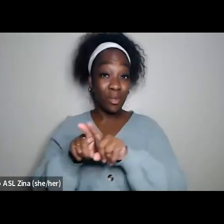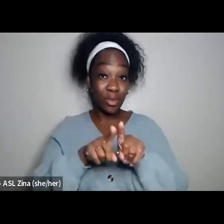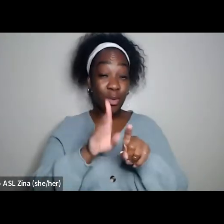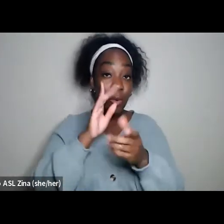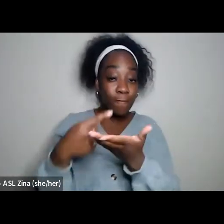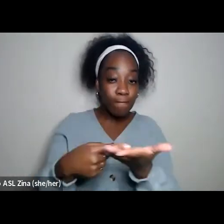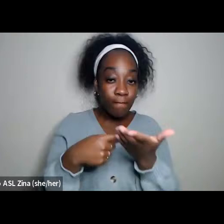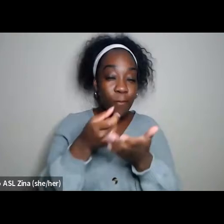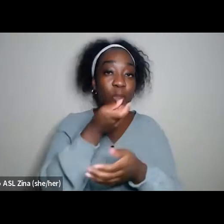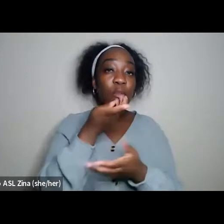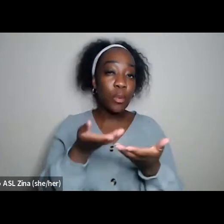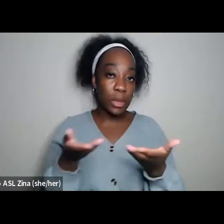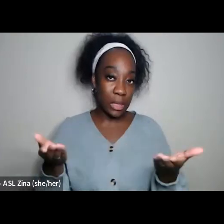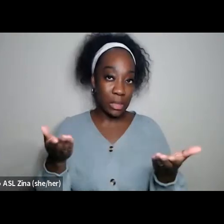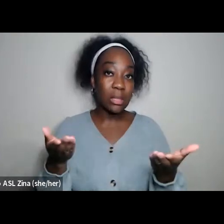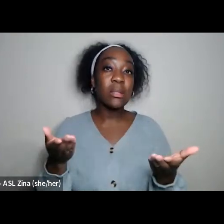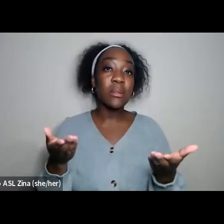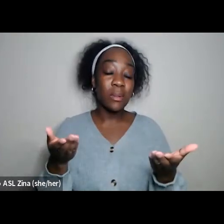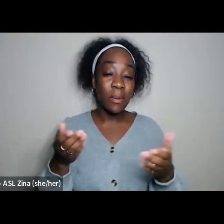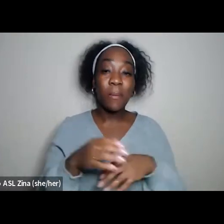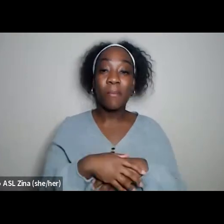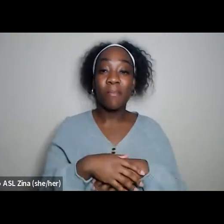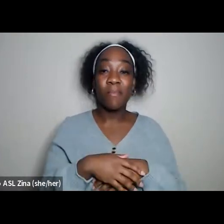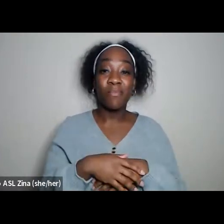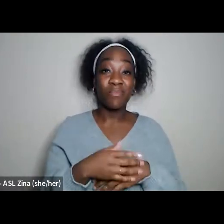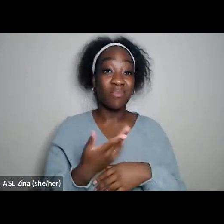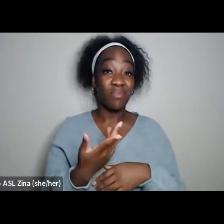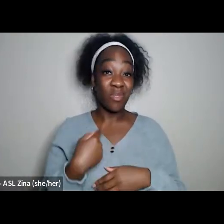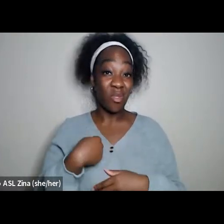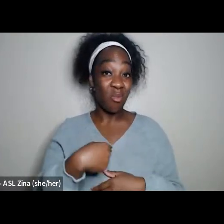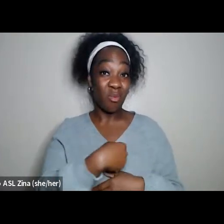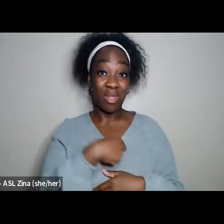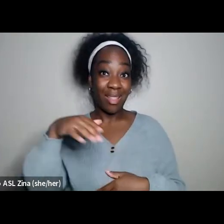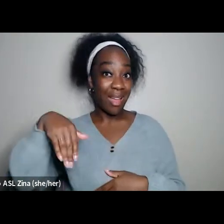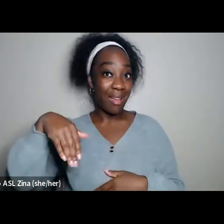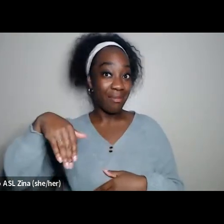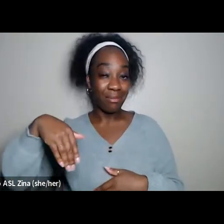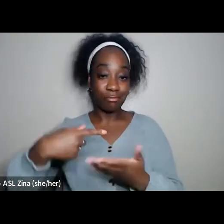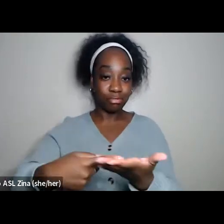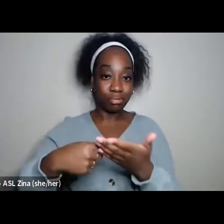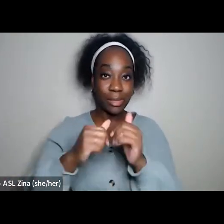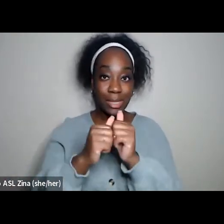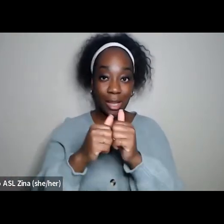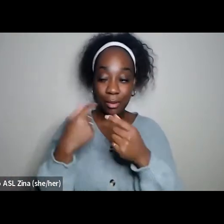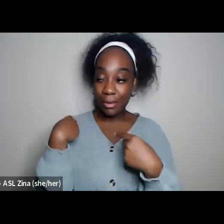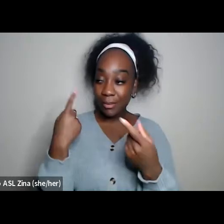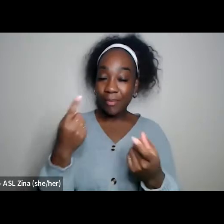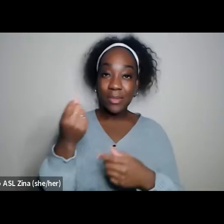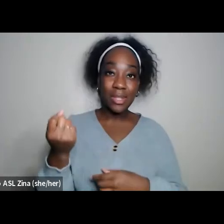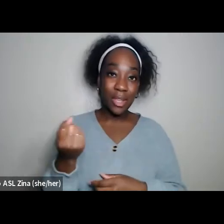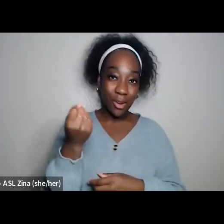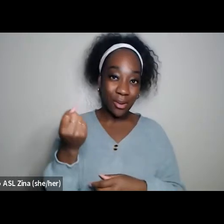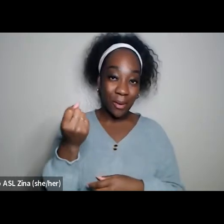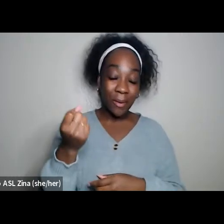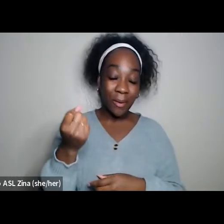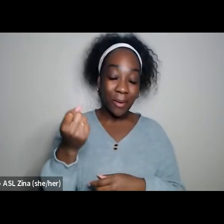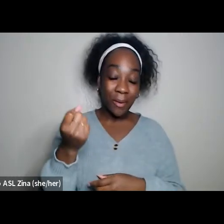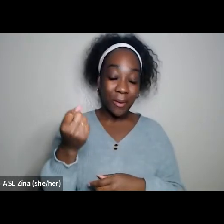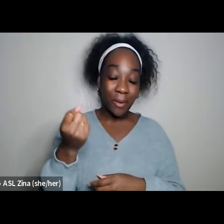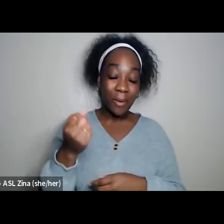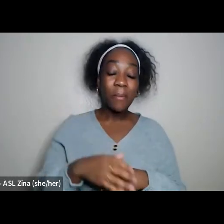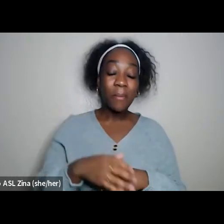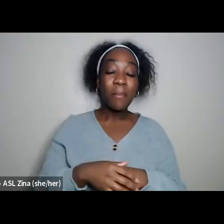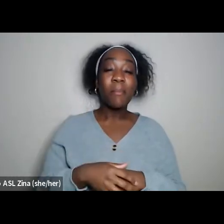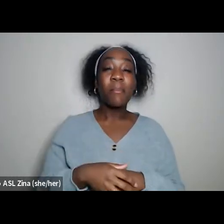And we haven't been together since Saturday. And the